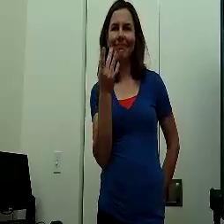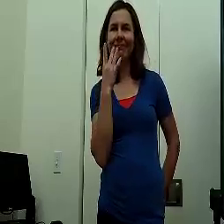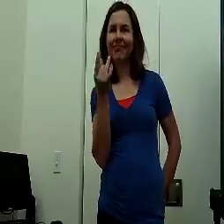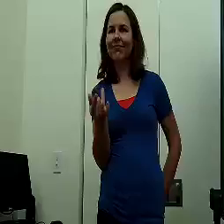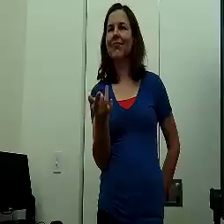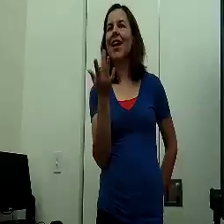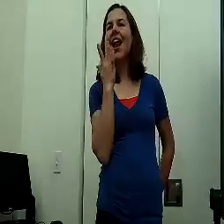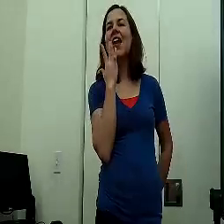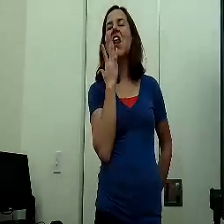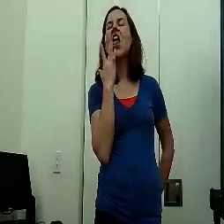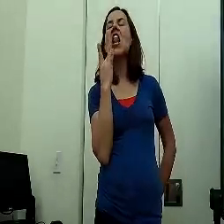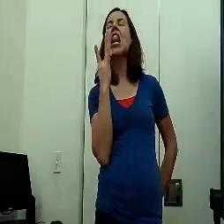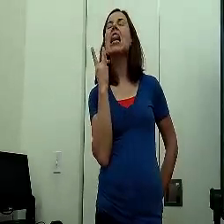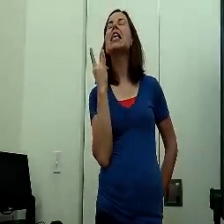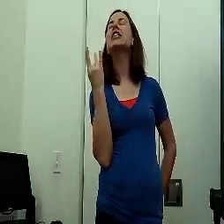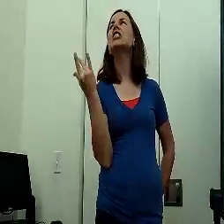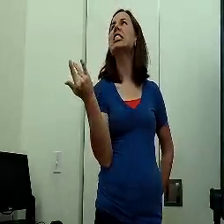look what I had here. It was delicious.